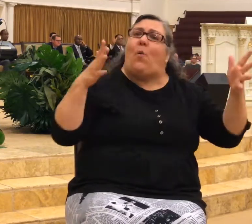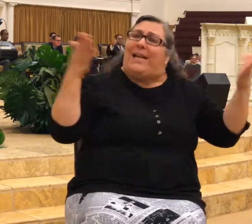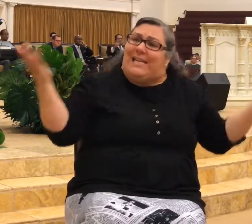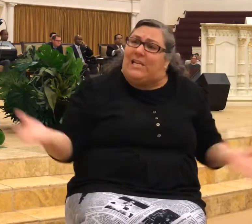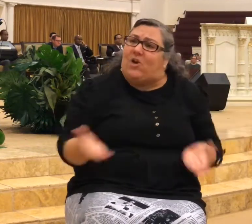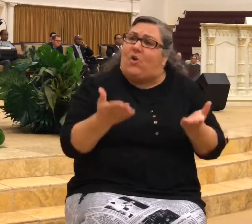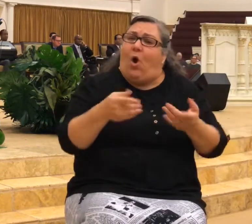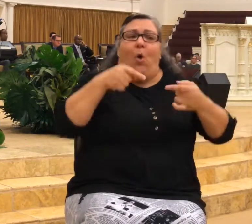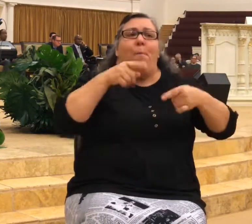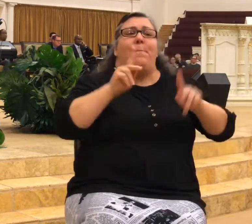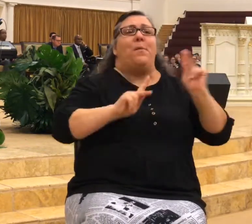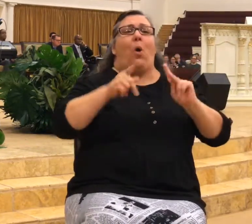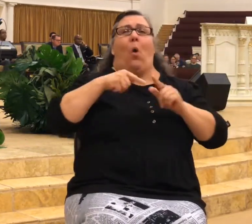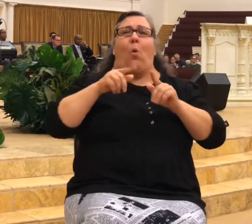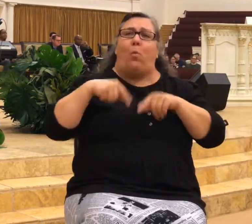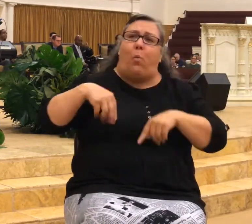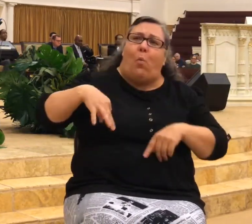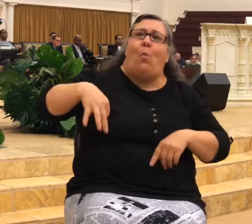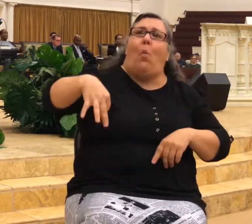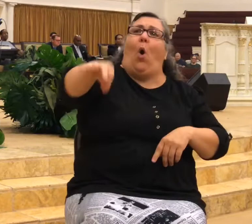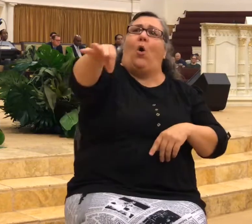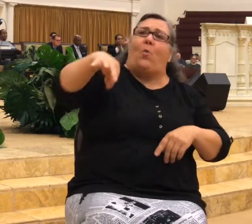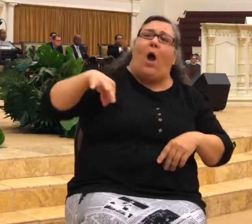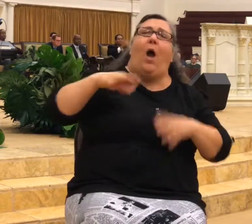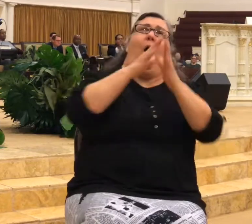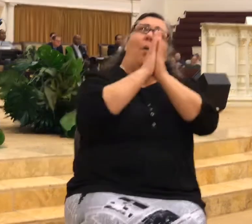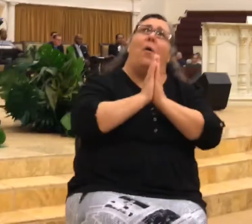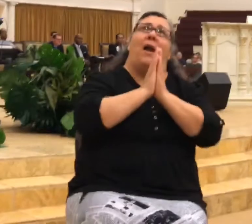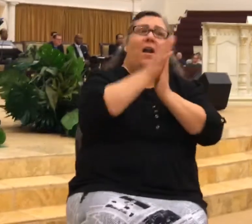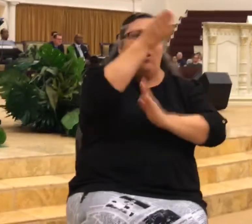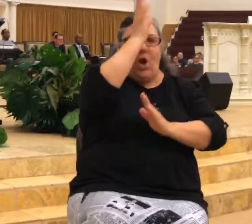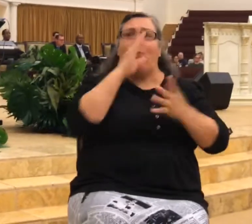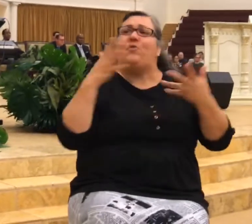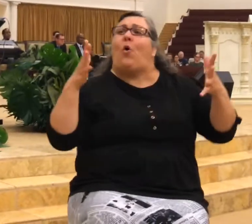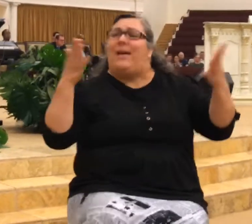the aisle praying and seeking God. My God is here.